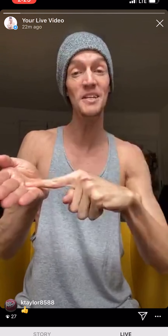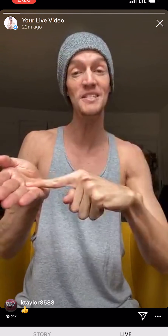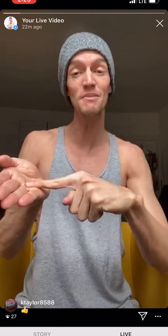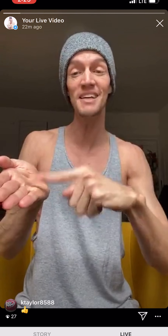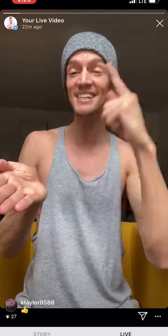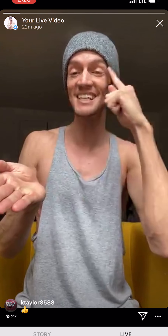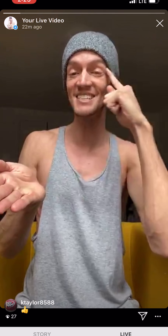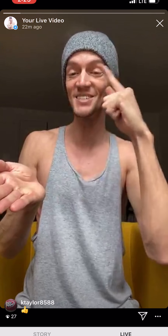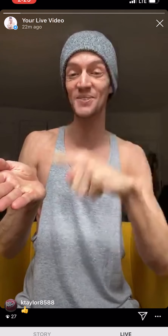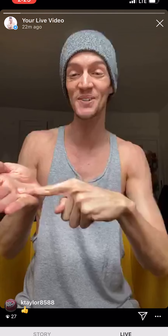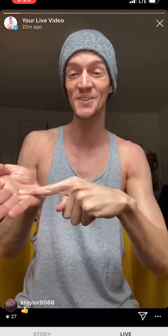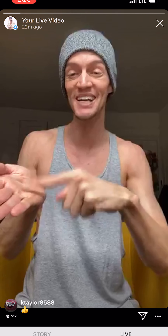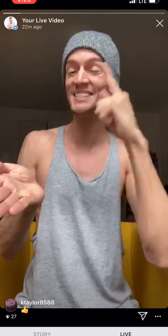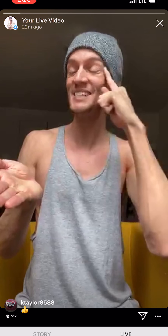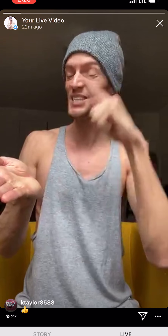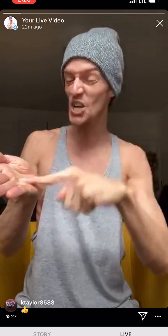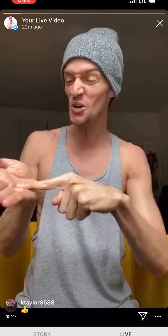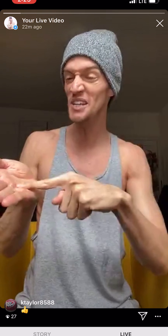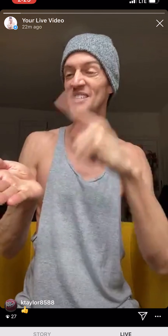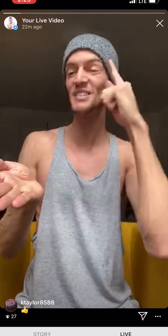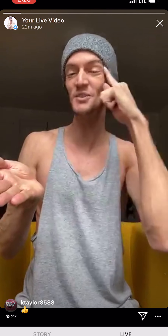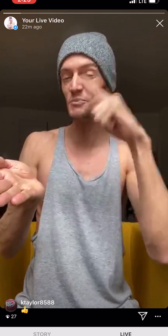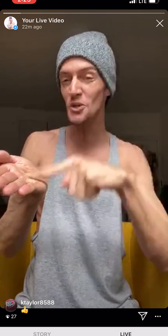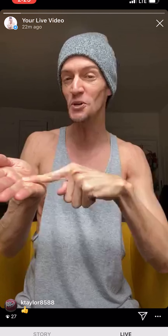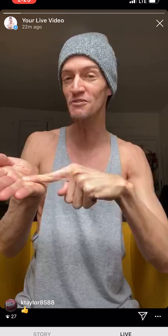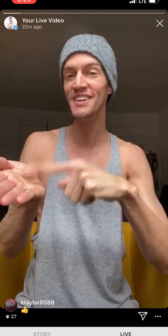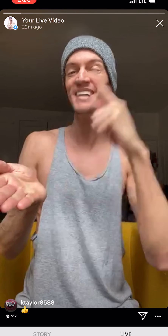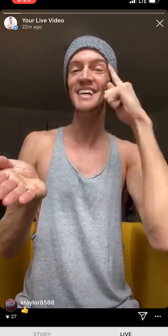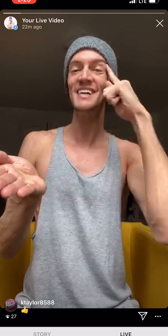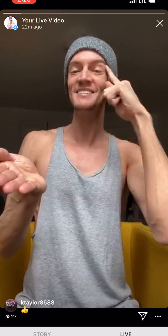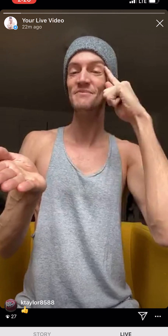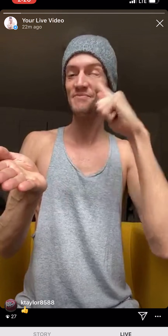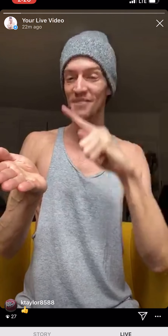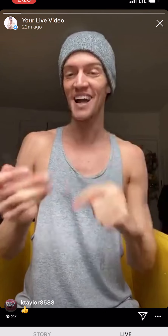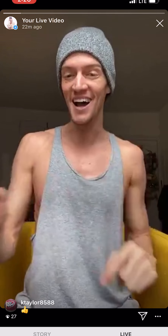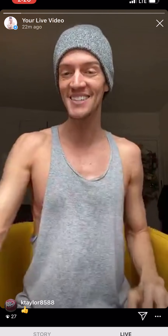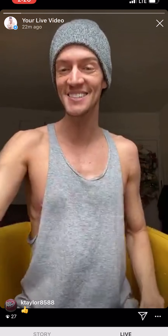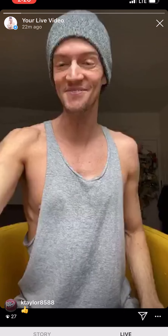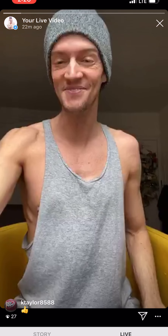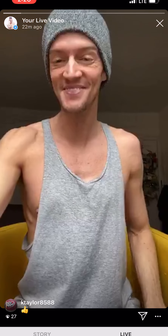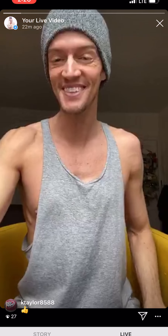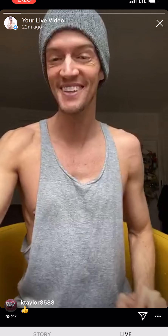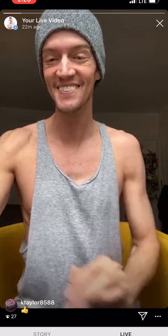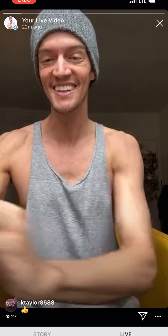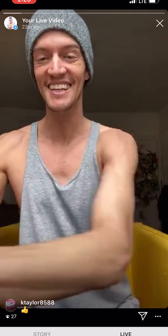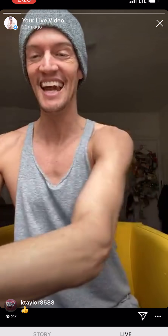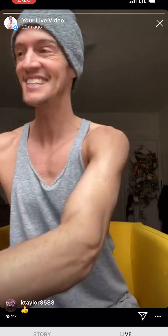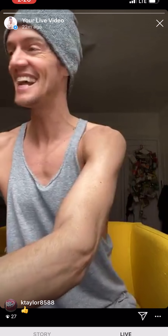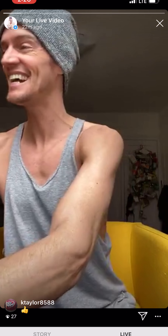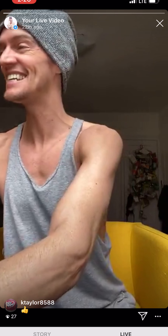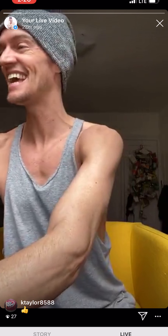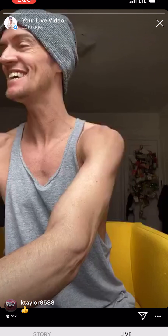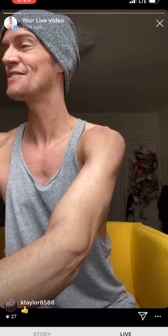something is just real quick. To notice, to observe. Awesome. Nice, nice. Hey everybody.